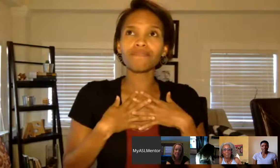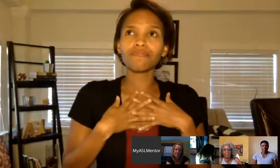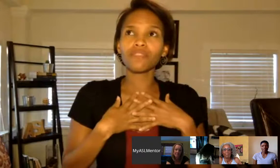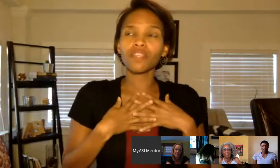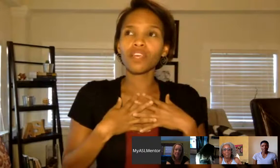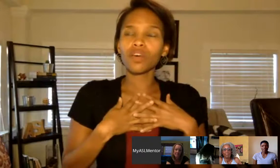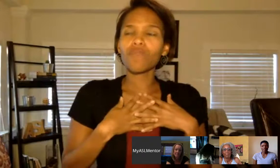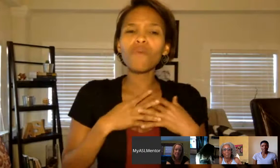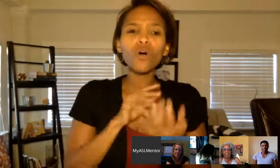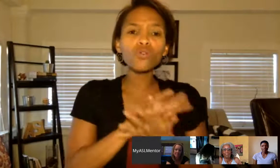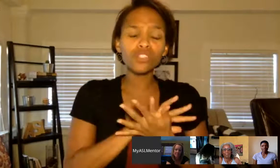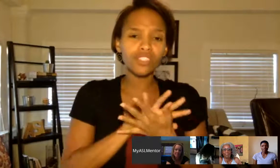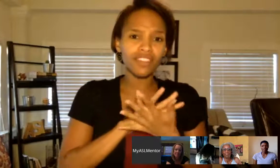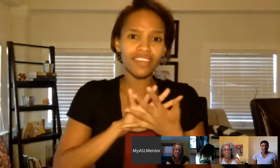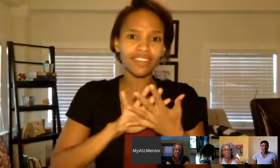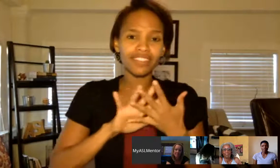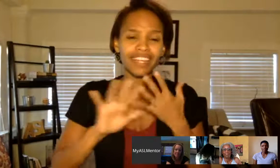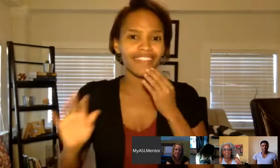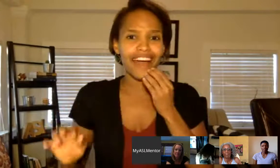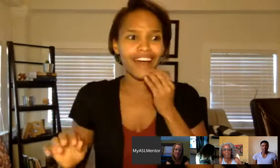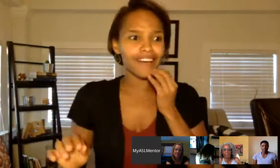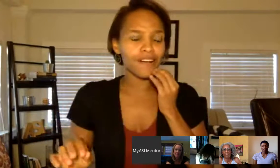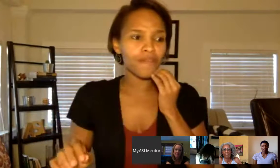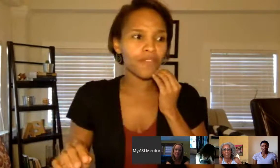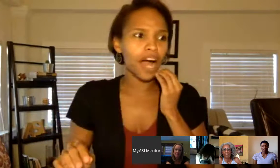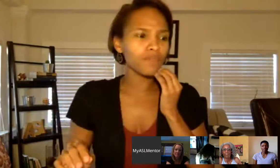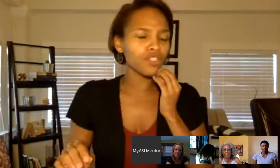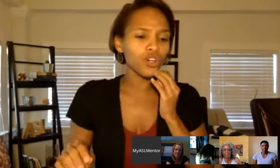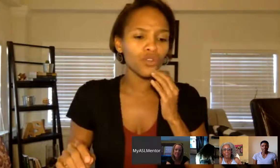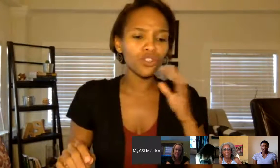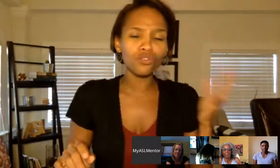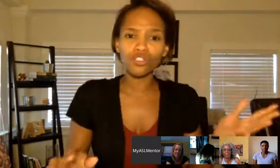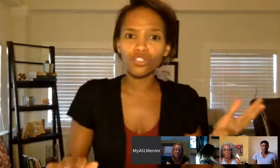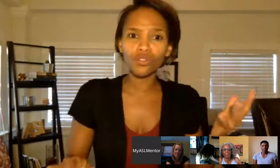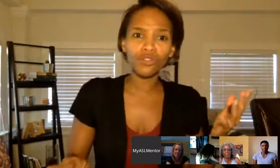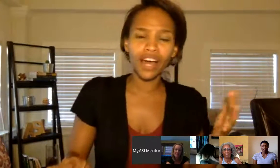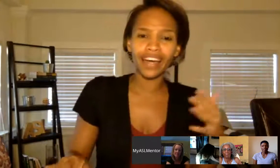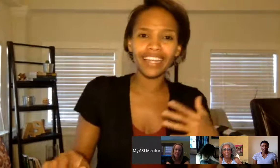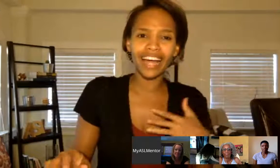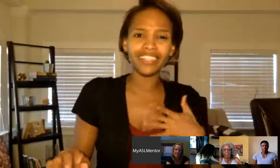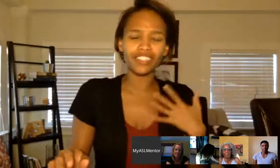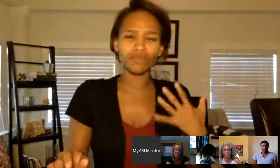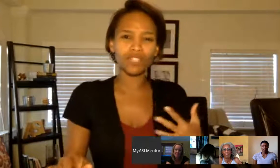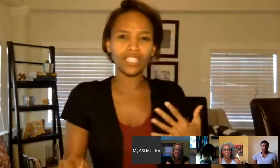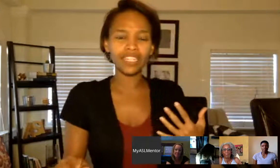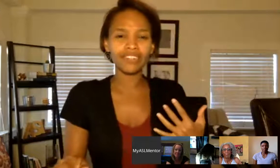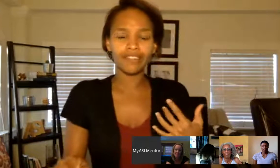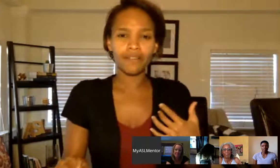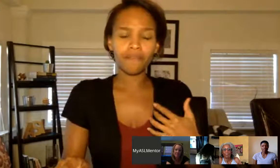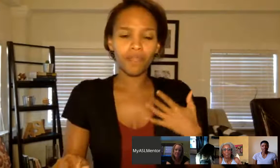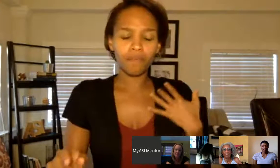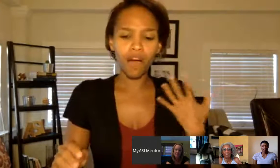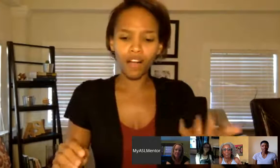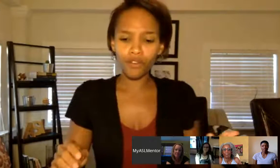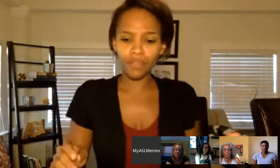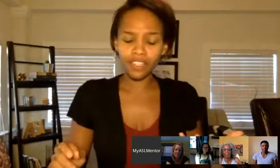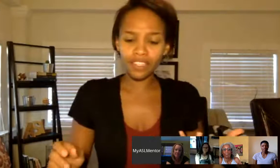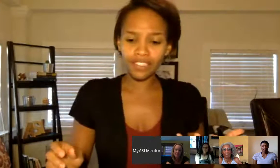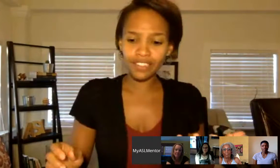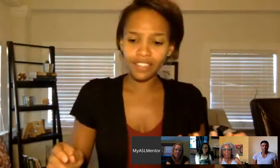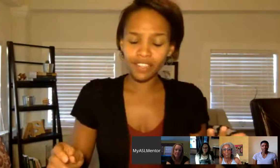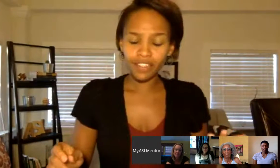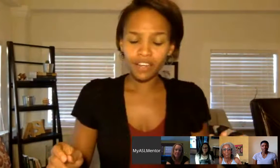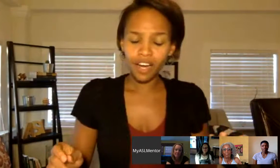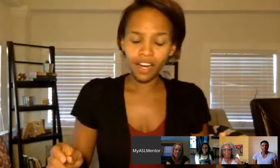don't, most things like that I'm so used to that it doesn't really bother